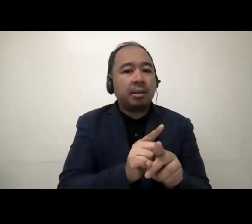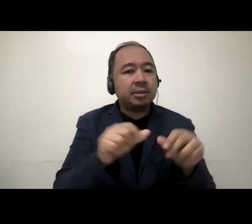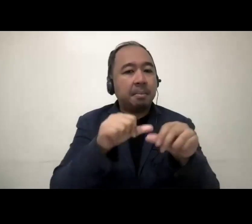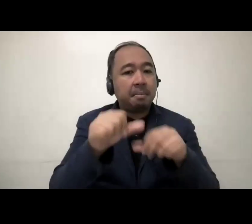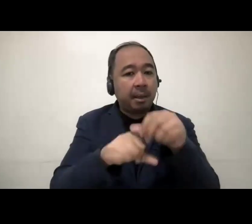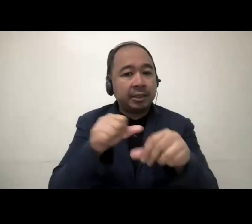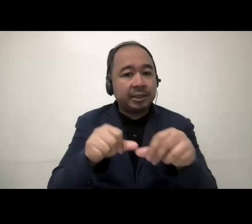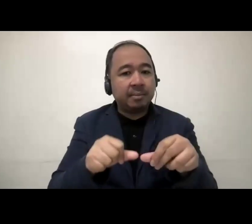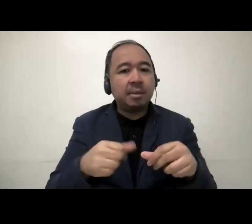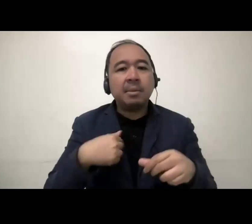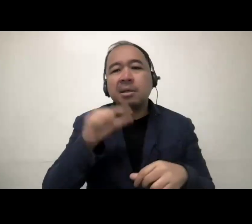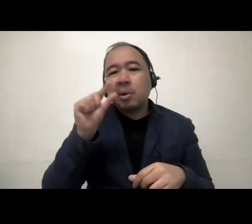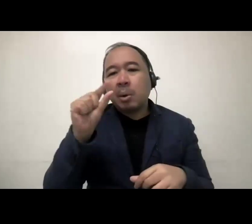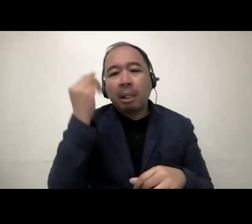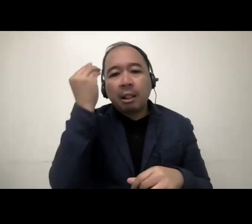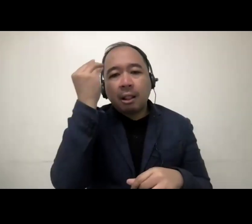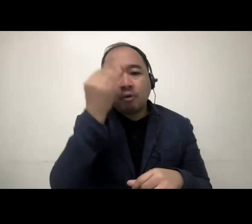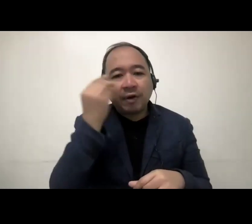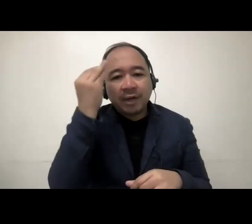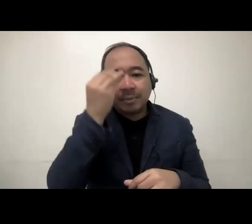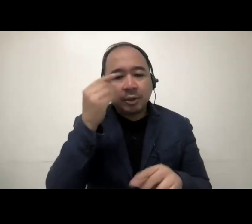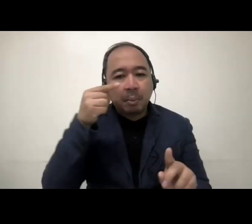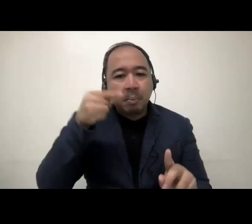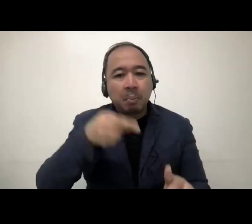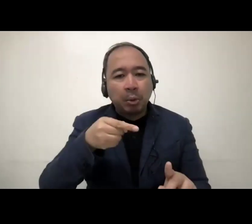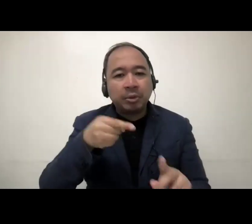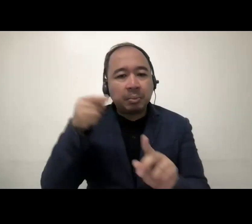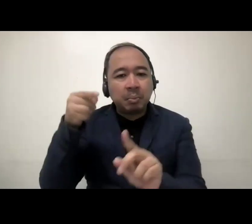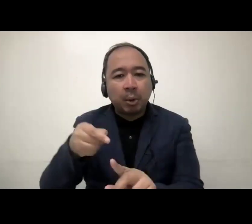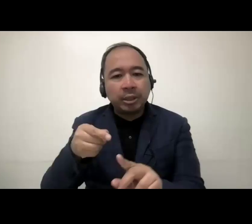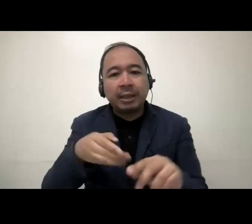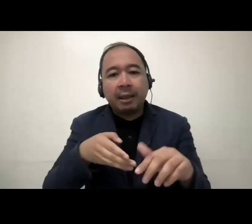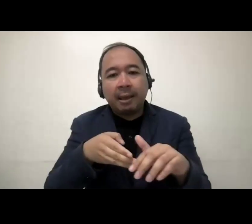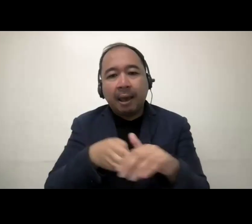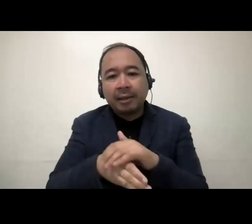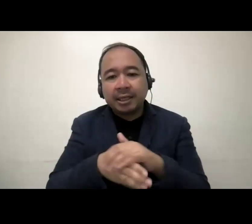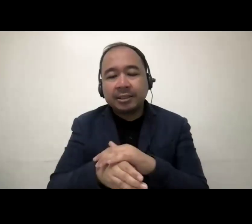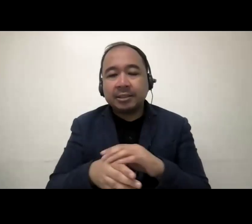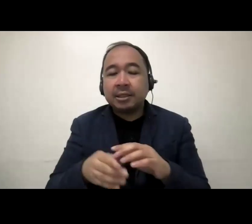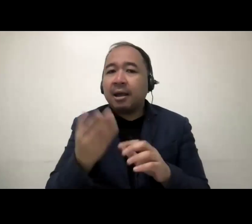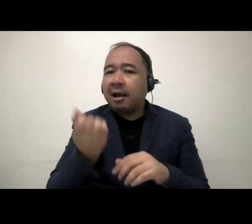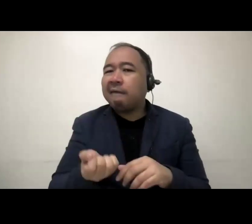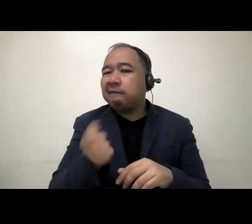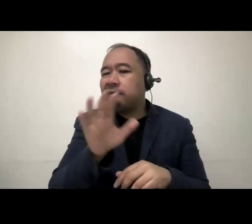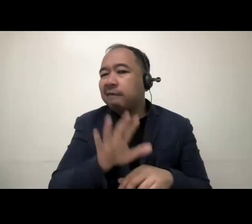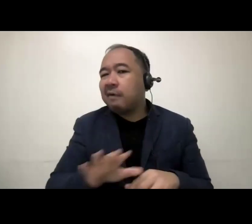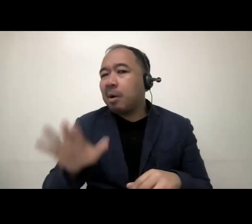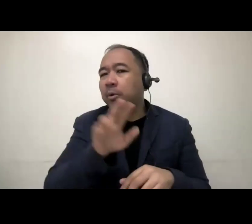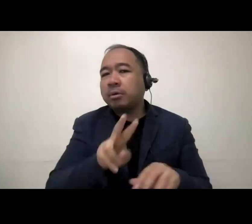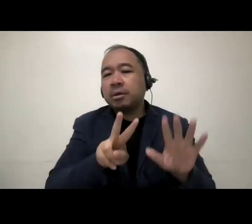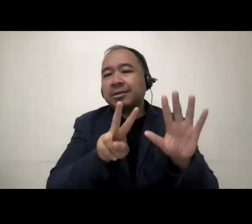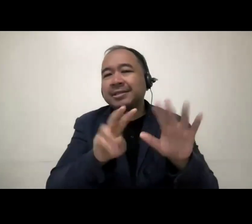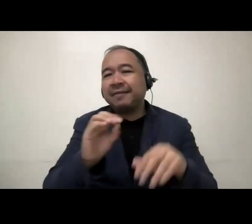something that has been discussed and coming up in different sessions. As Imran was saying, we do have around 70% of the cases